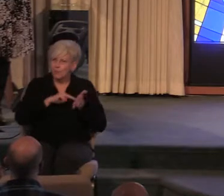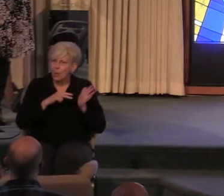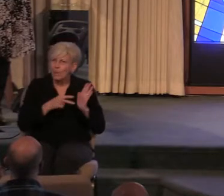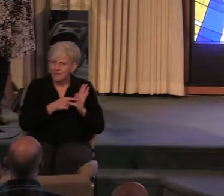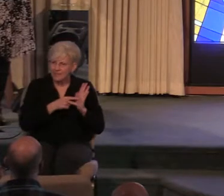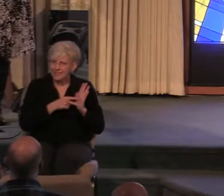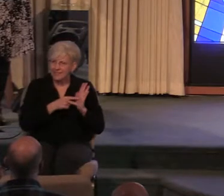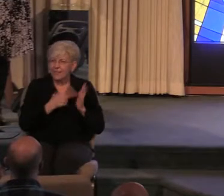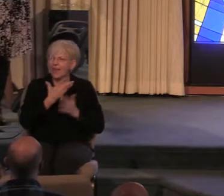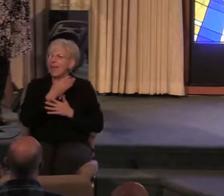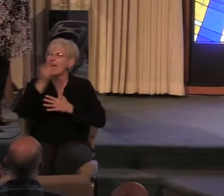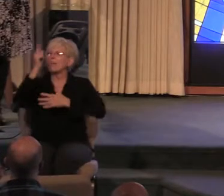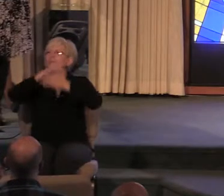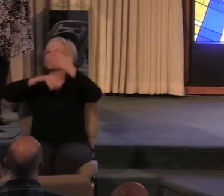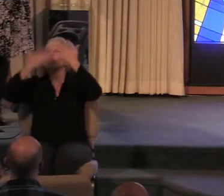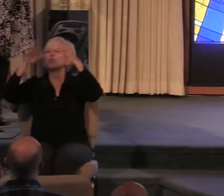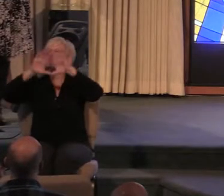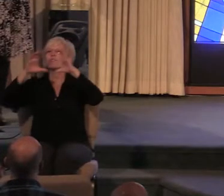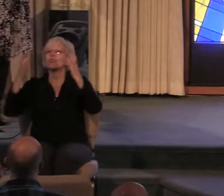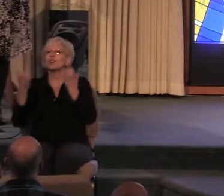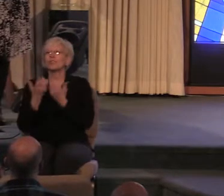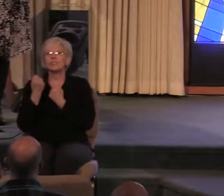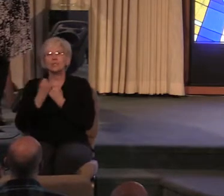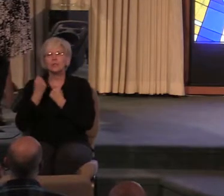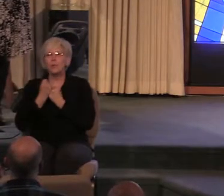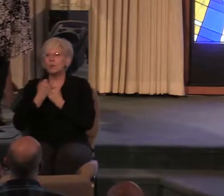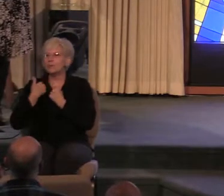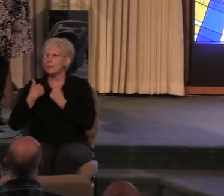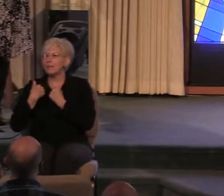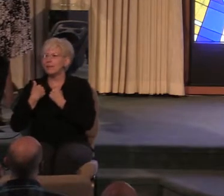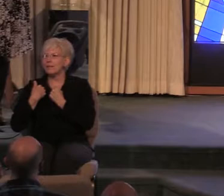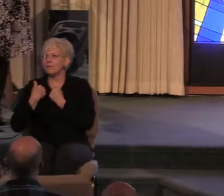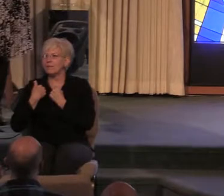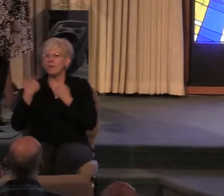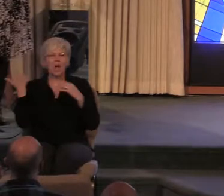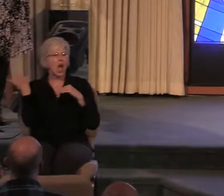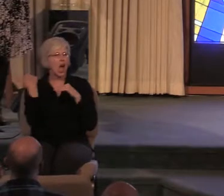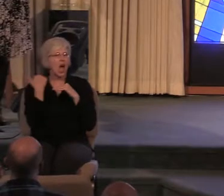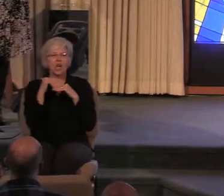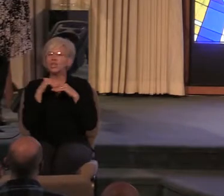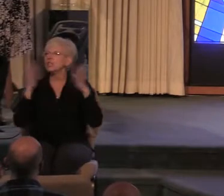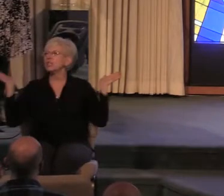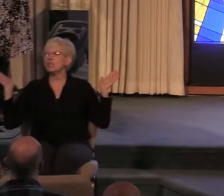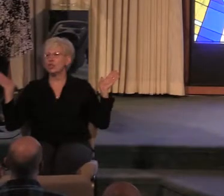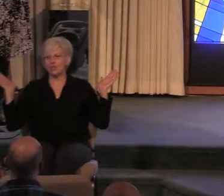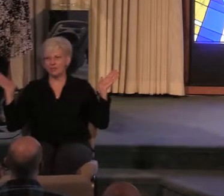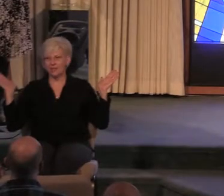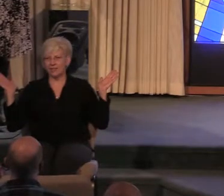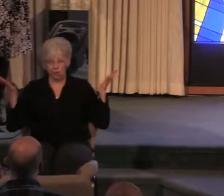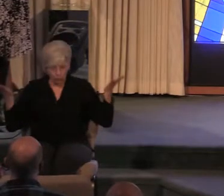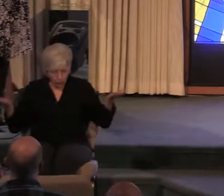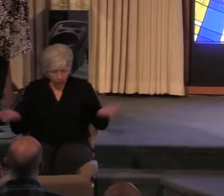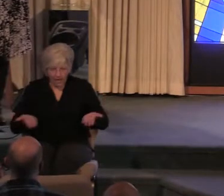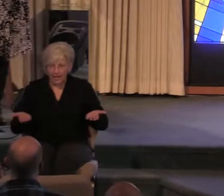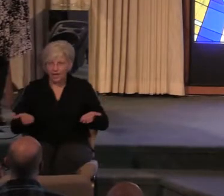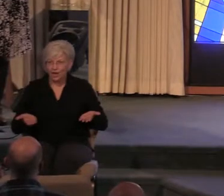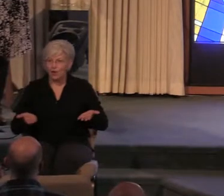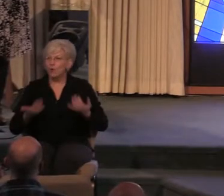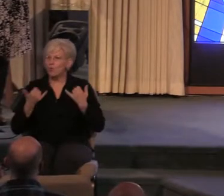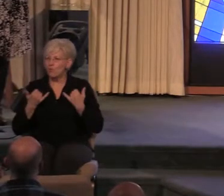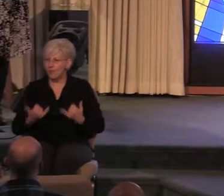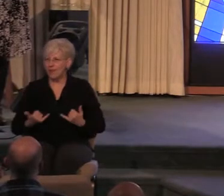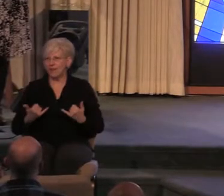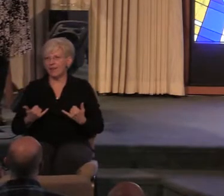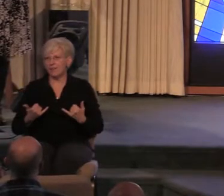And the universe supports me unconditionally. Right here, right